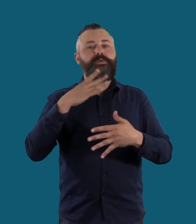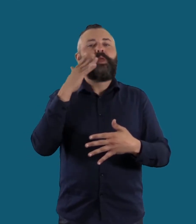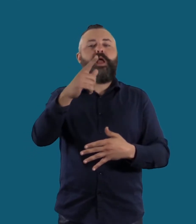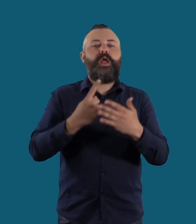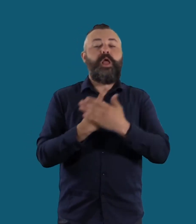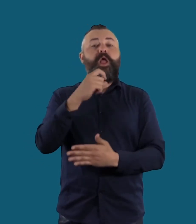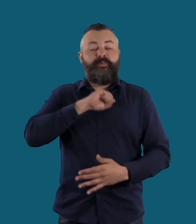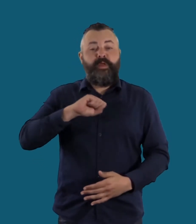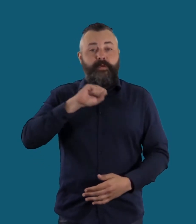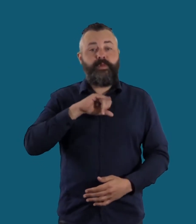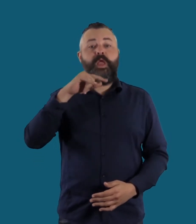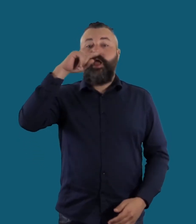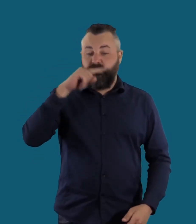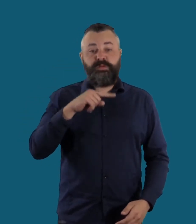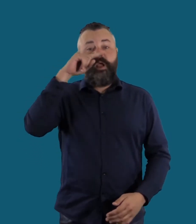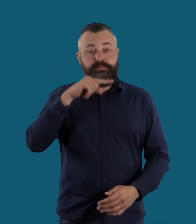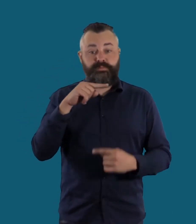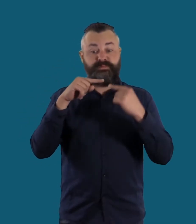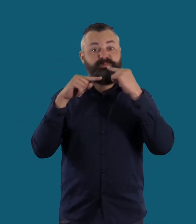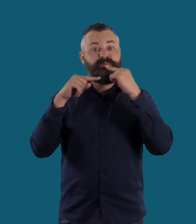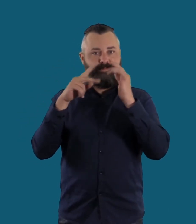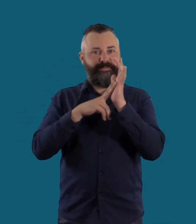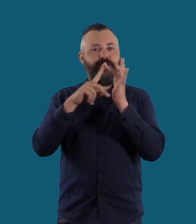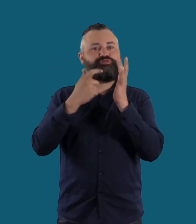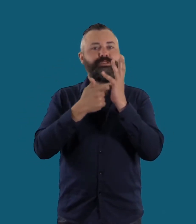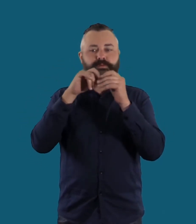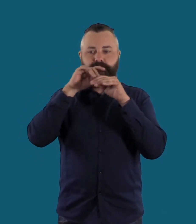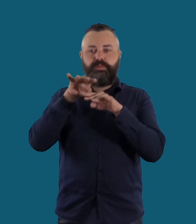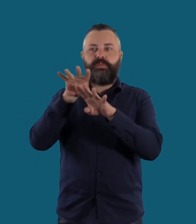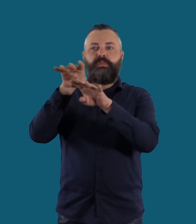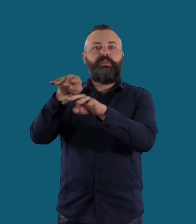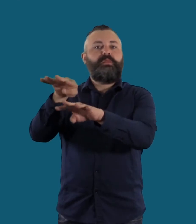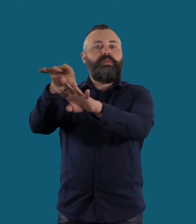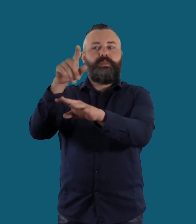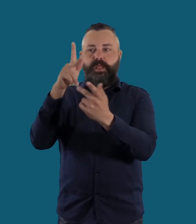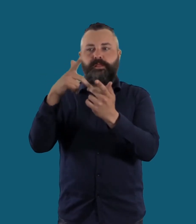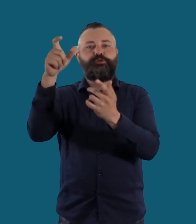When you cough or sneeze, cover your mouth and nose with a tissue to prevent spreading the virus.